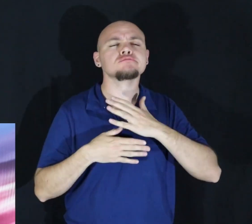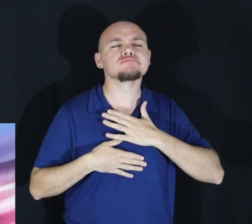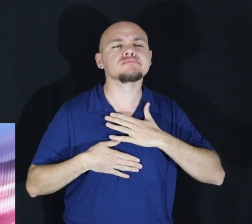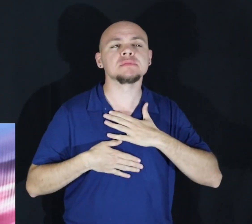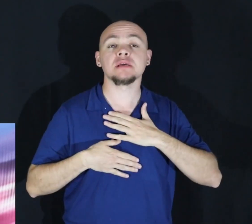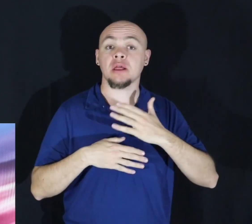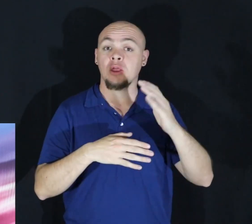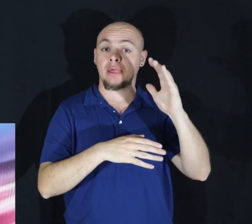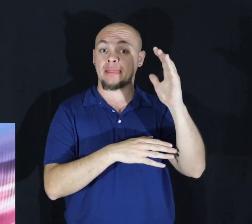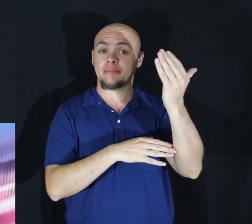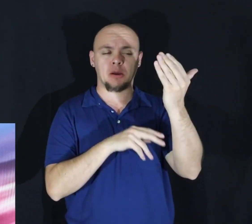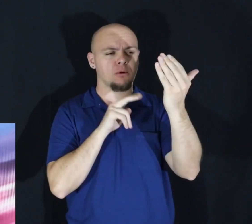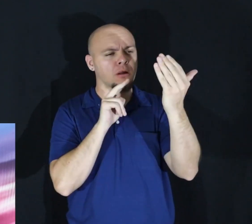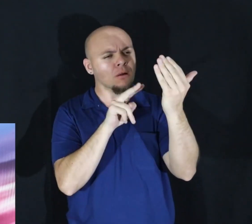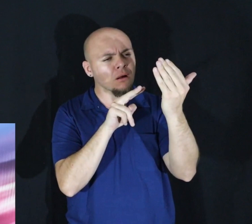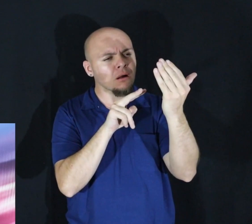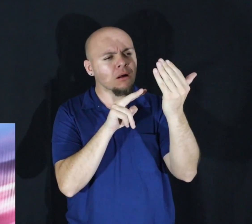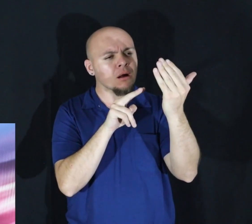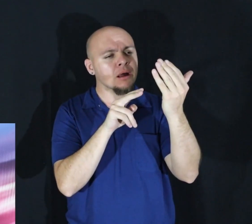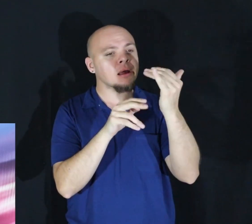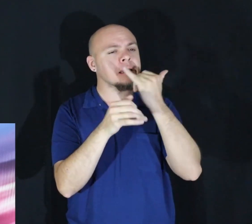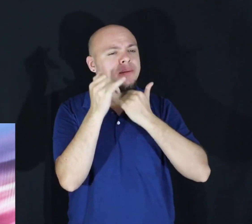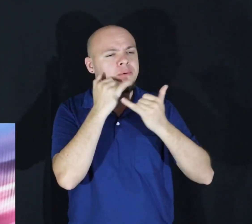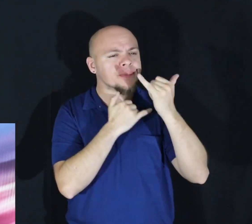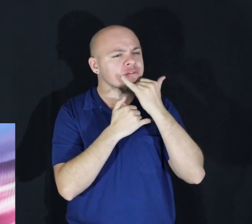mirror, imperfections and all.